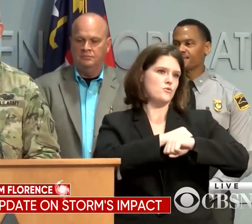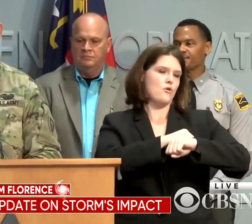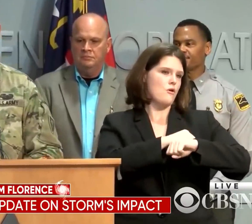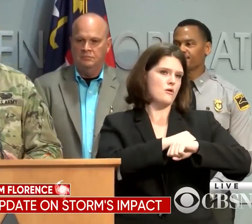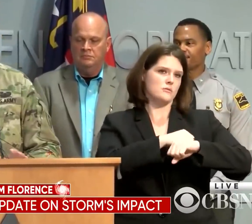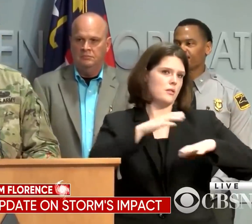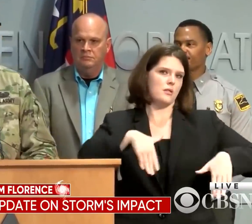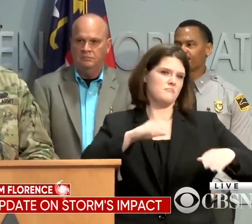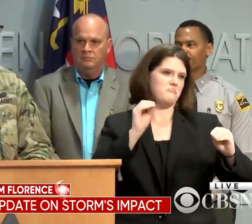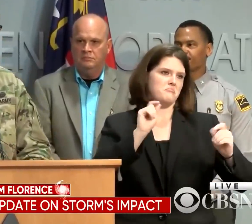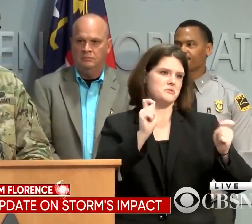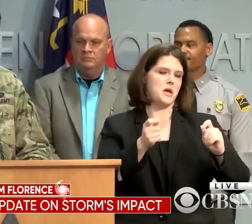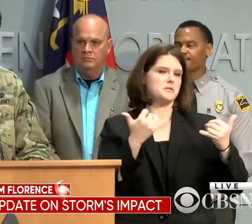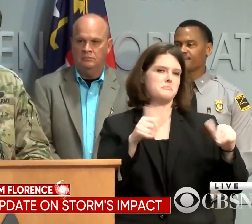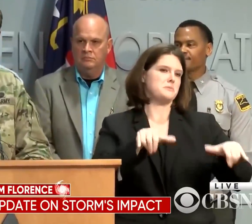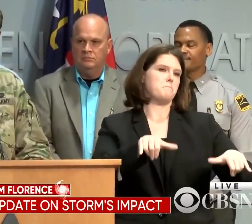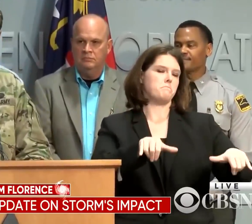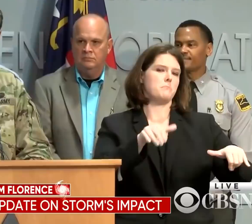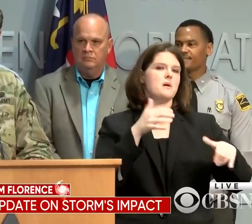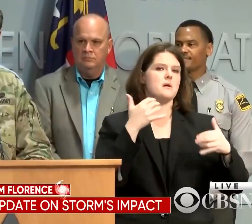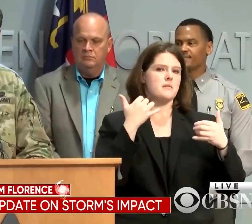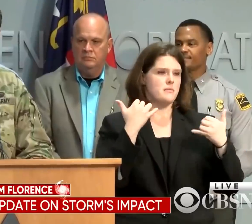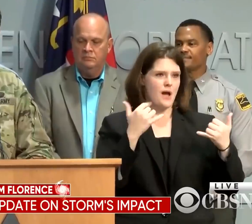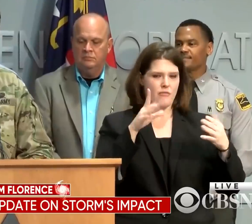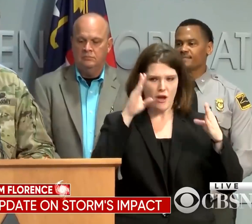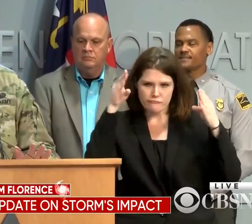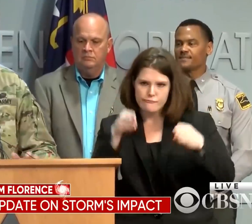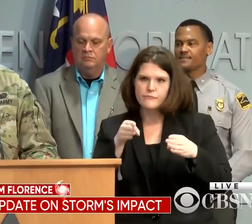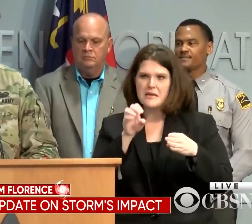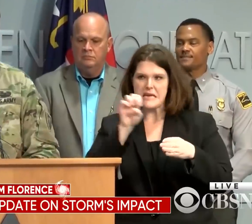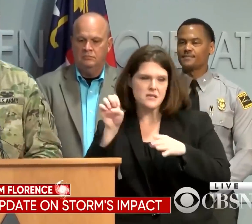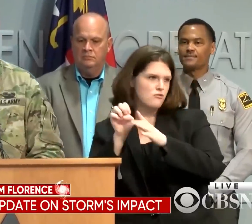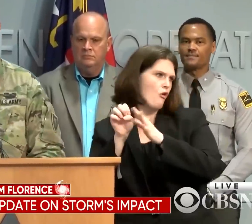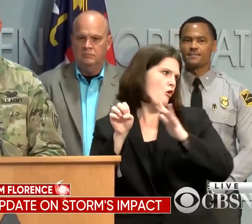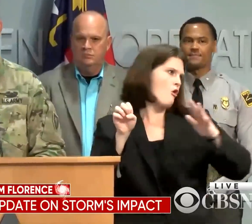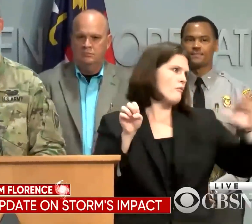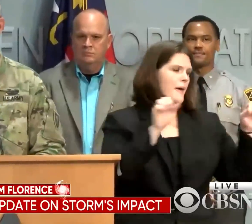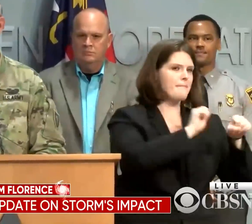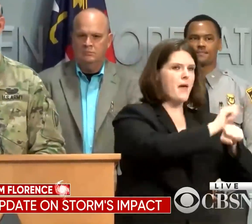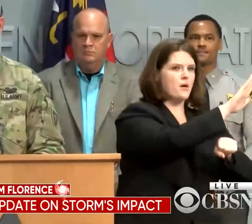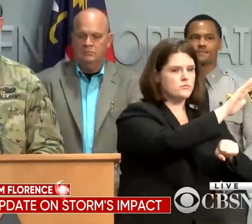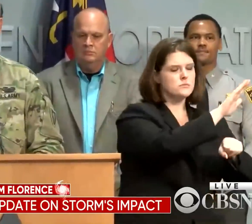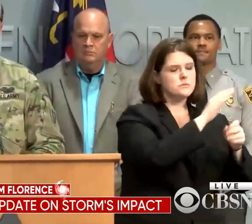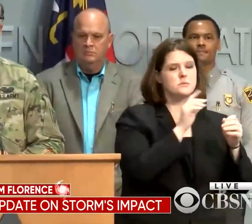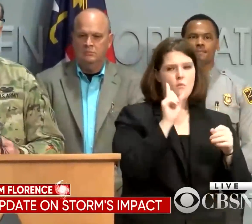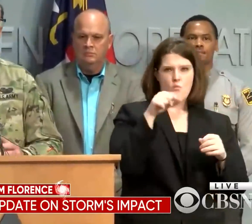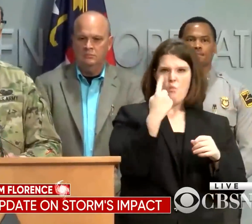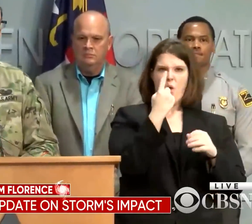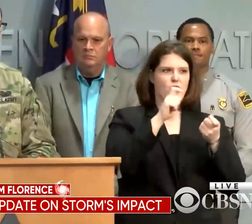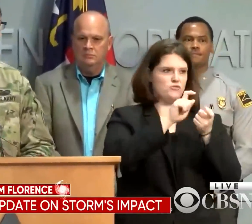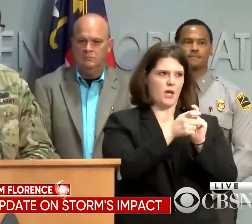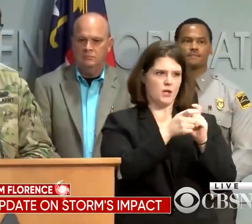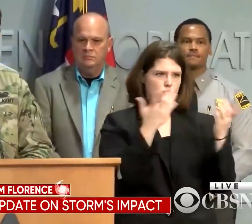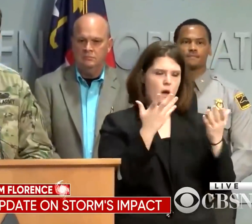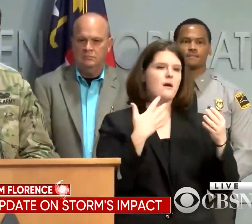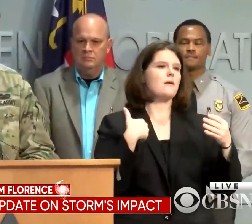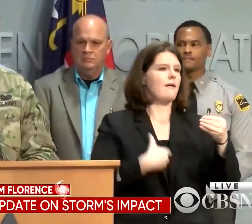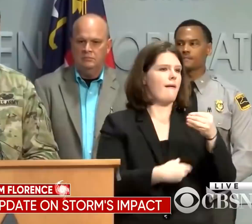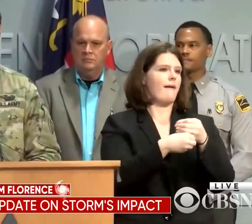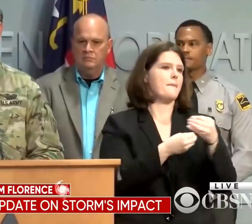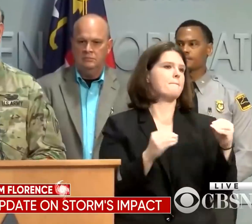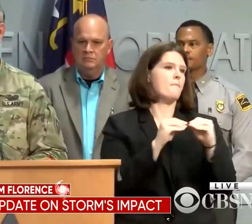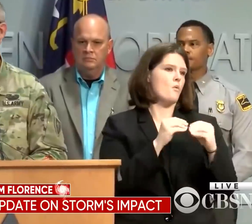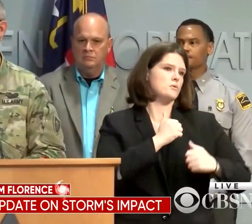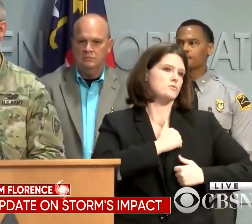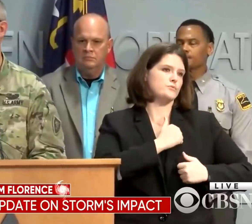forces that are out there arrayed across the entire state, from the east all the way to the mountains. The only changes, of course, obviously more have been